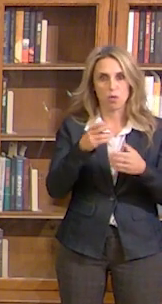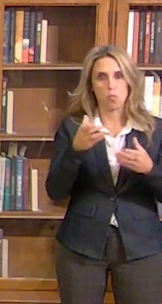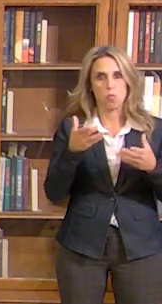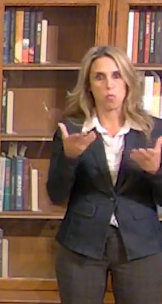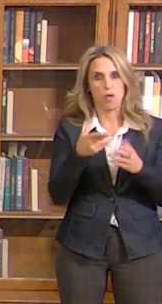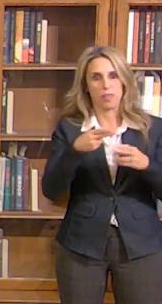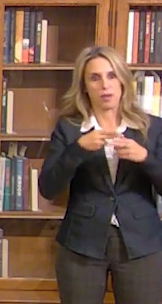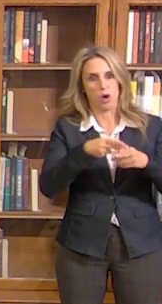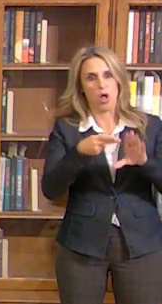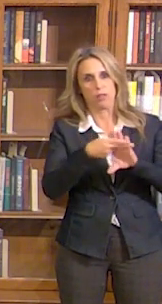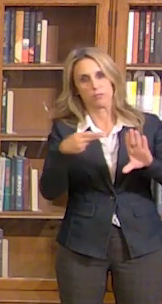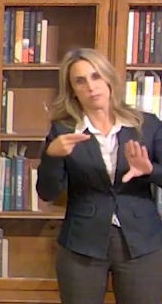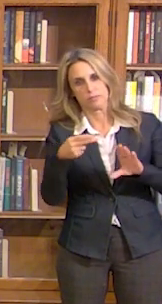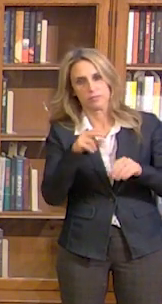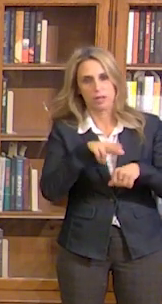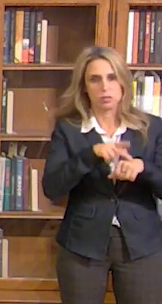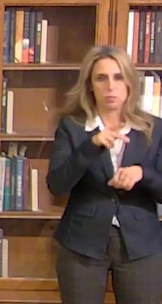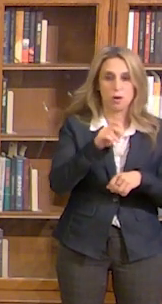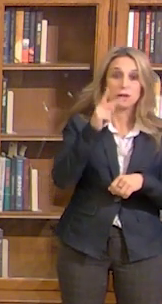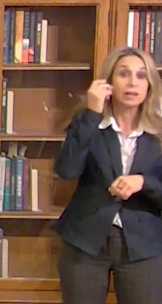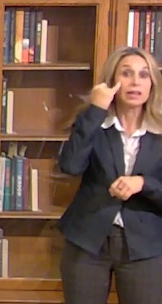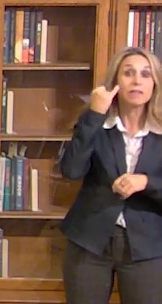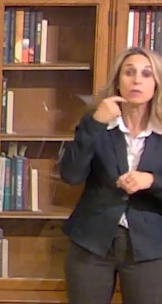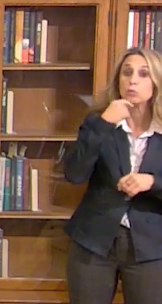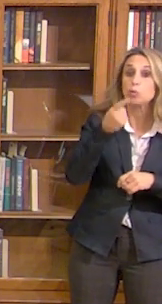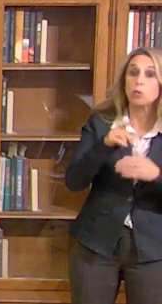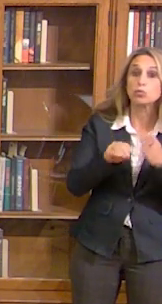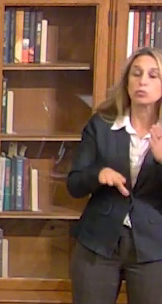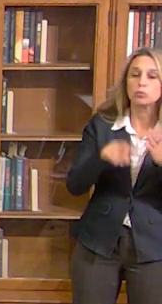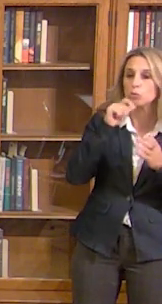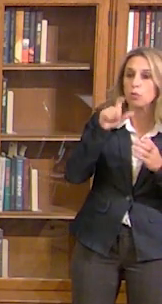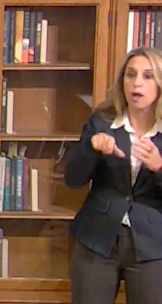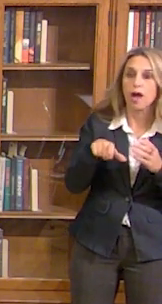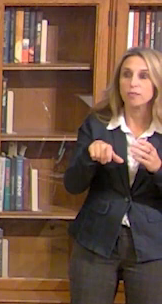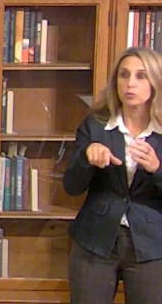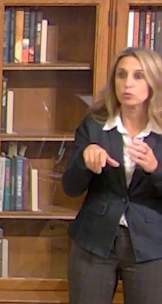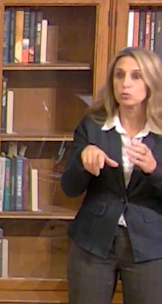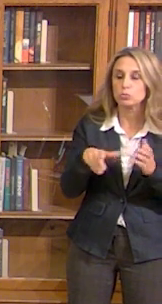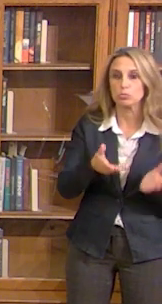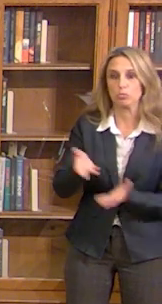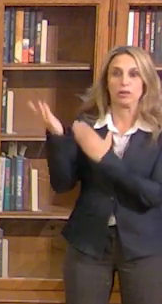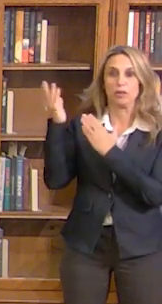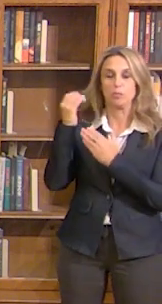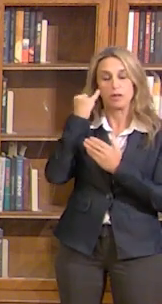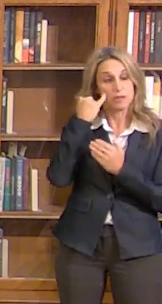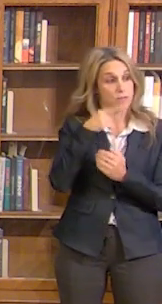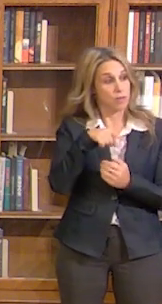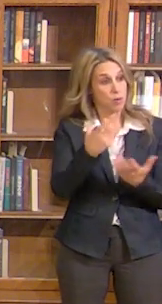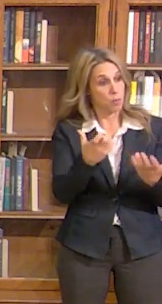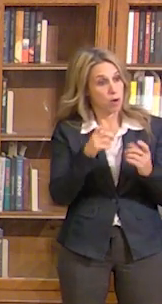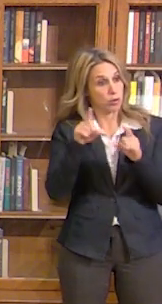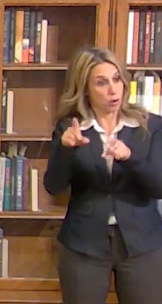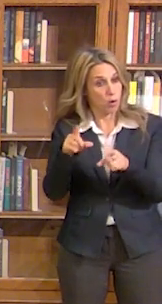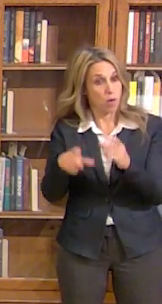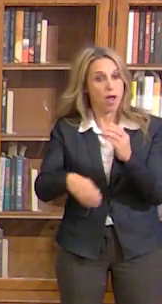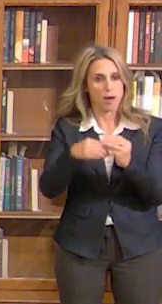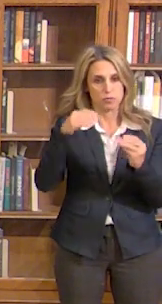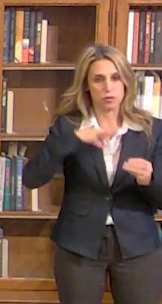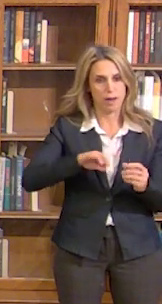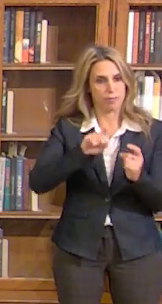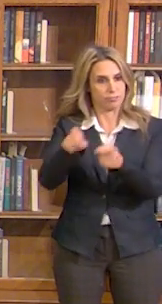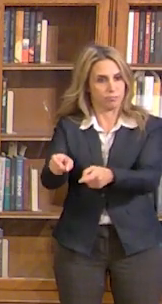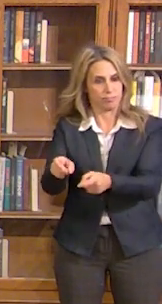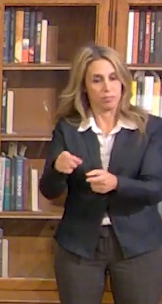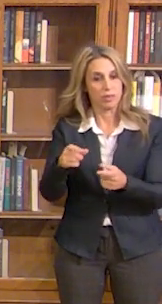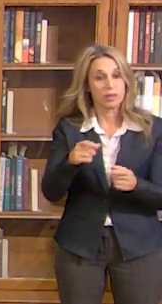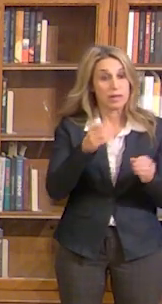see so if you just said to students you don't even have to take them if they want to go they get extra credit they can